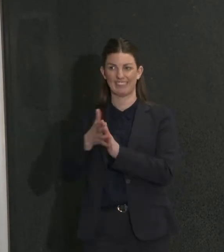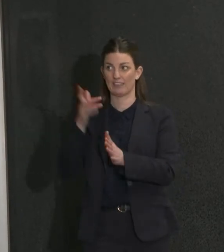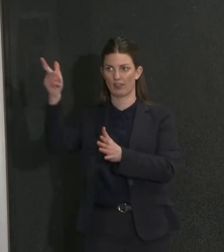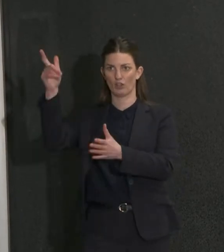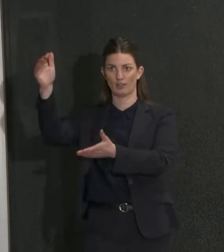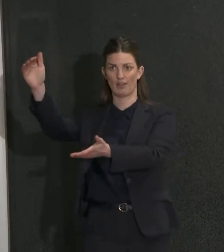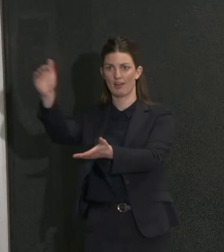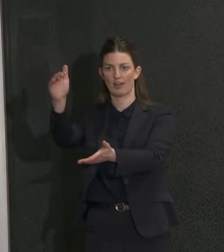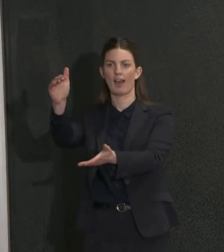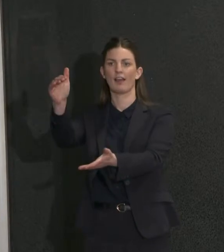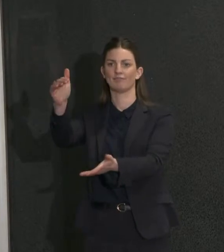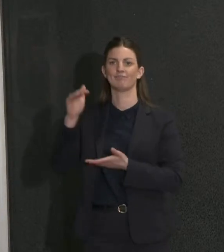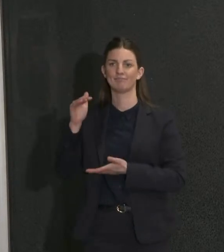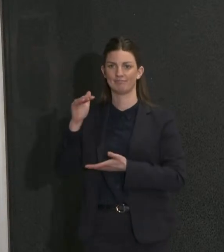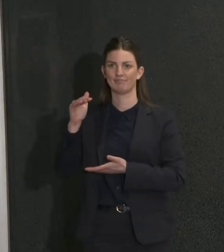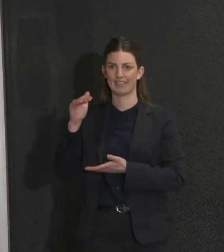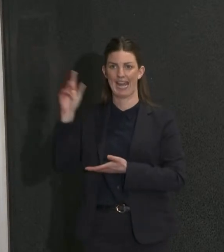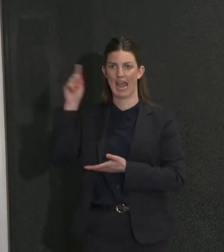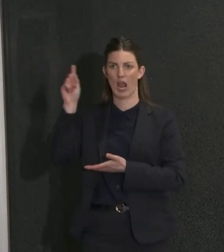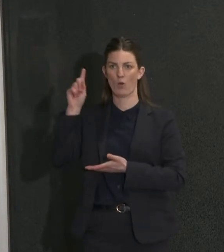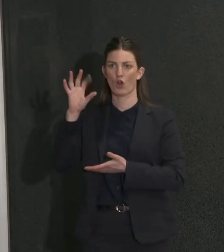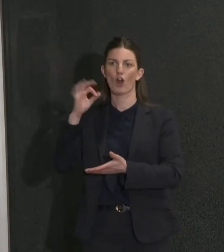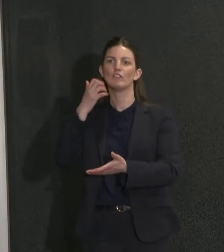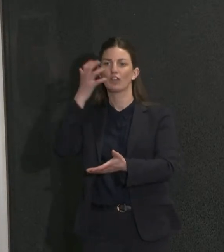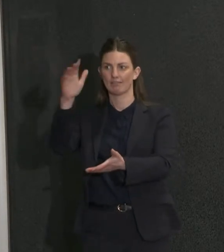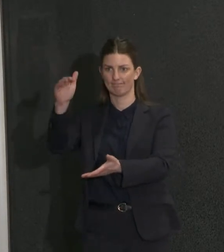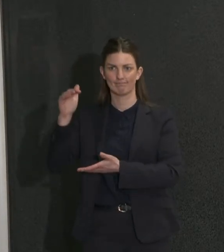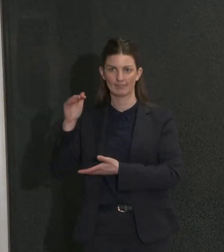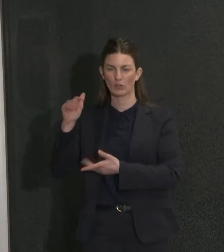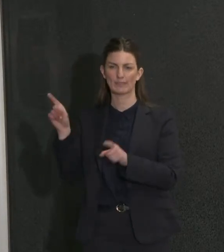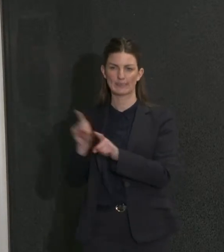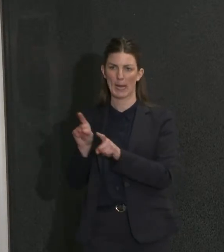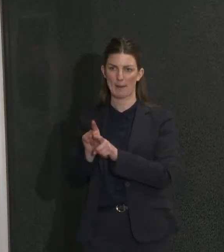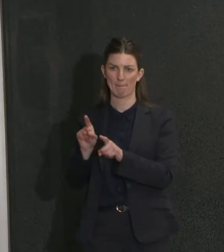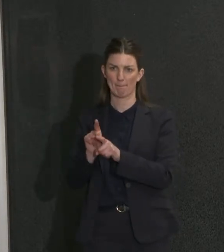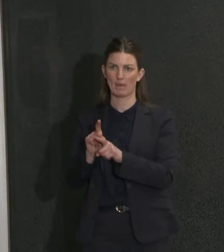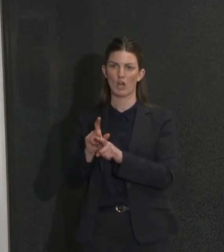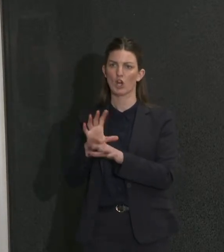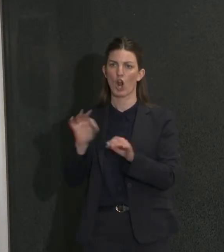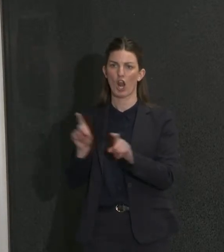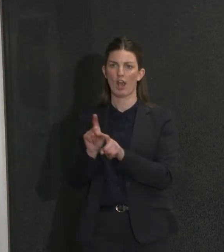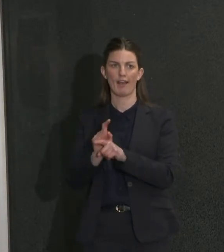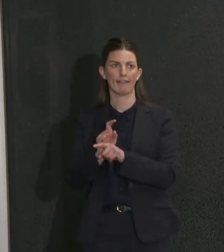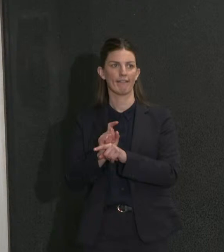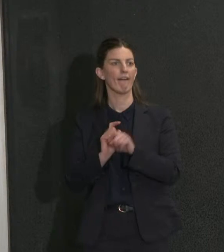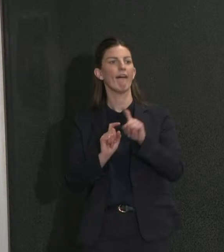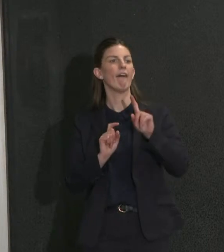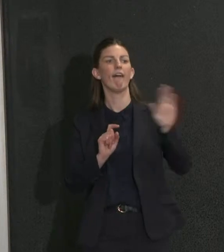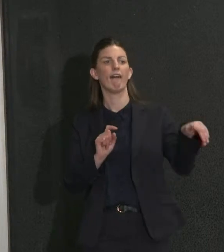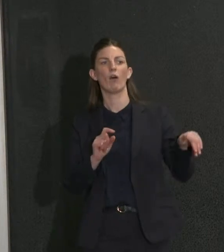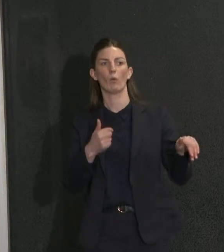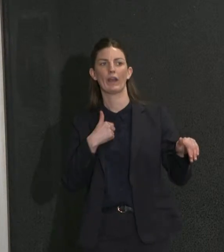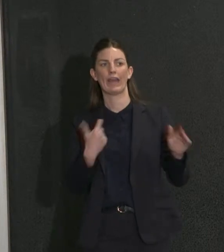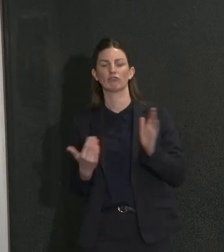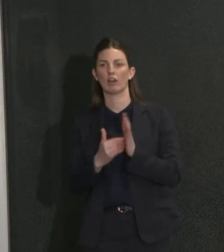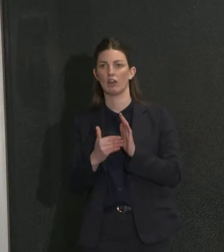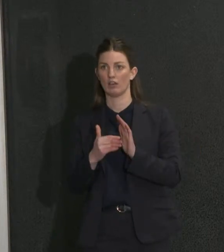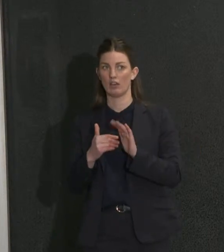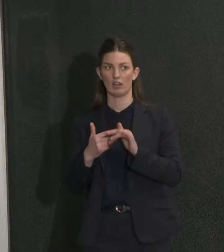but now's the time to get vaccinated, and we'll have more to say about how you can do that. When would you like to see under 40s being offered